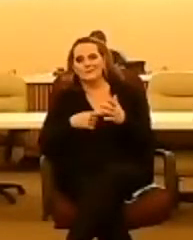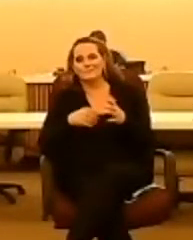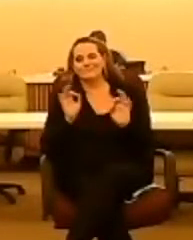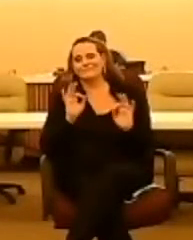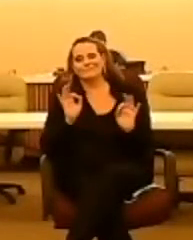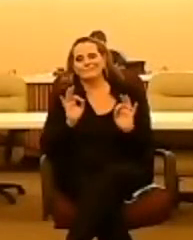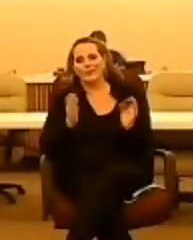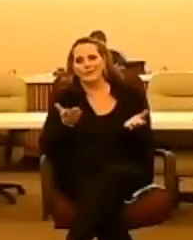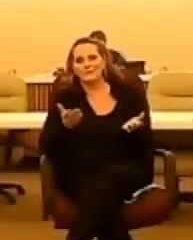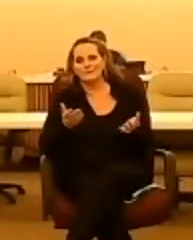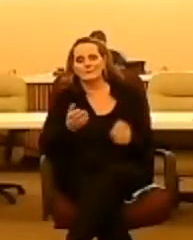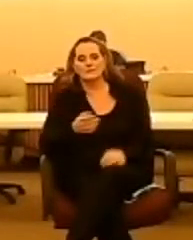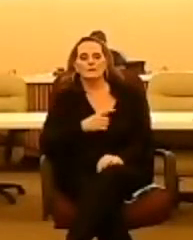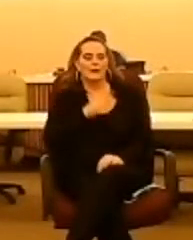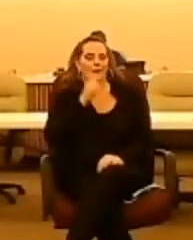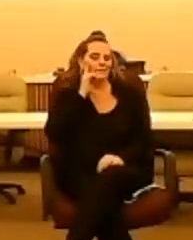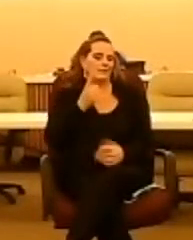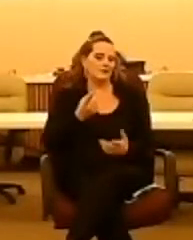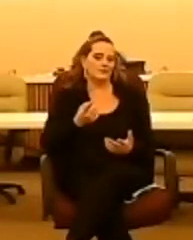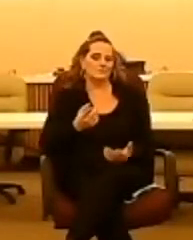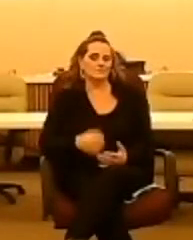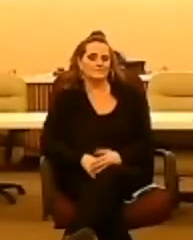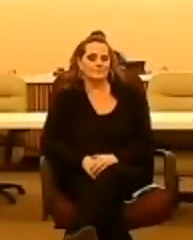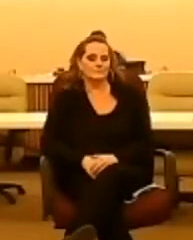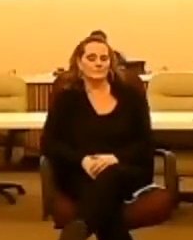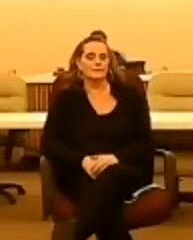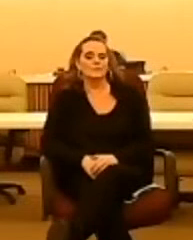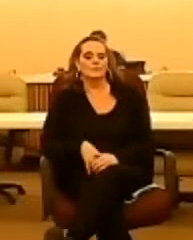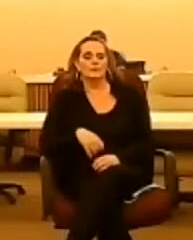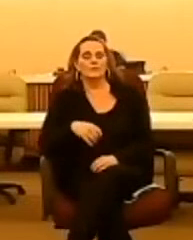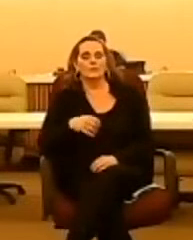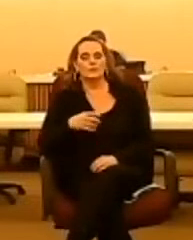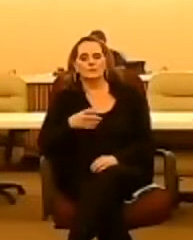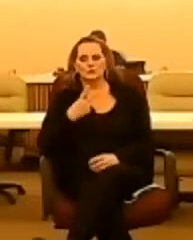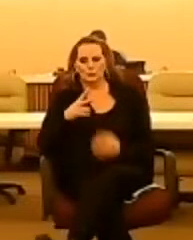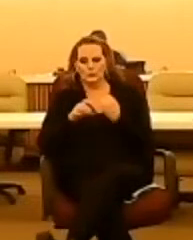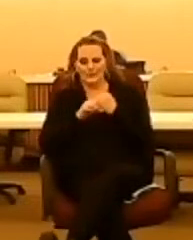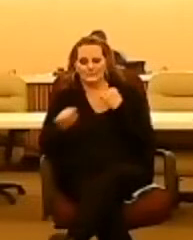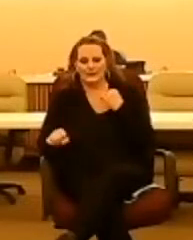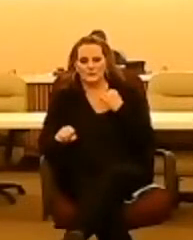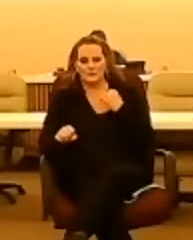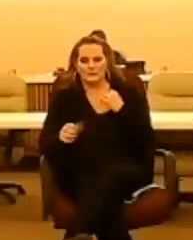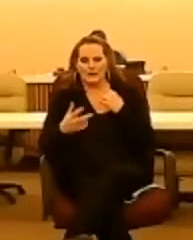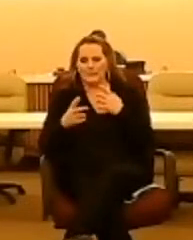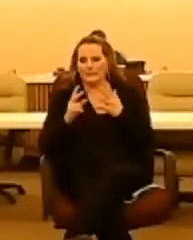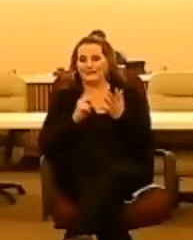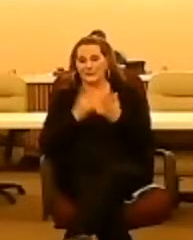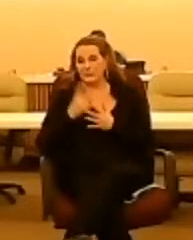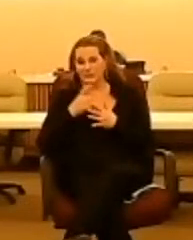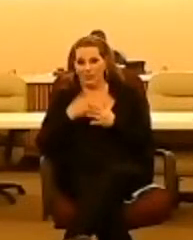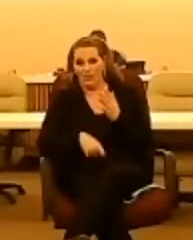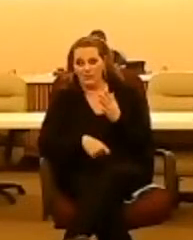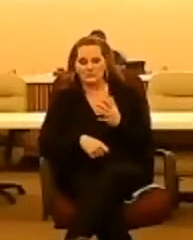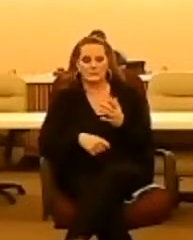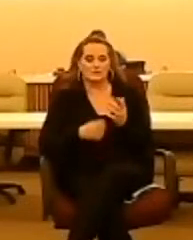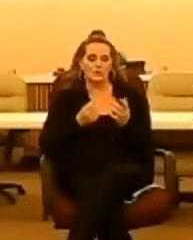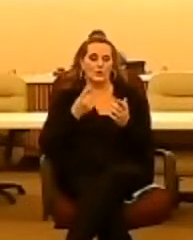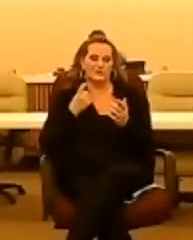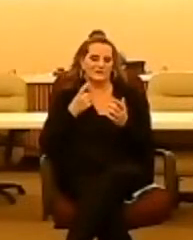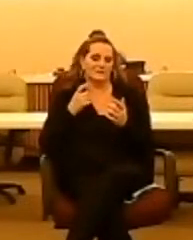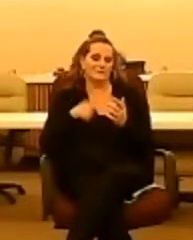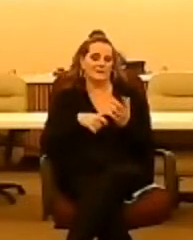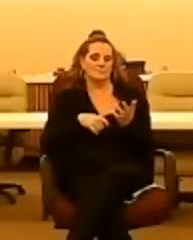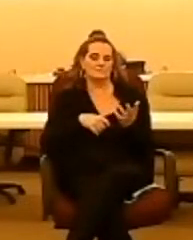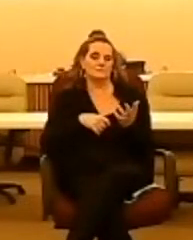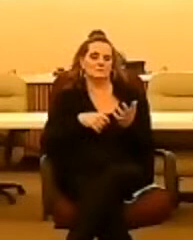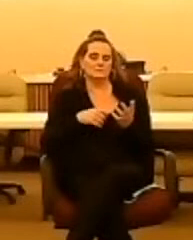think between the two additional extensions, it about doubles it, which means the portion of the cost attributed